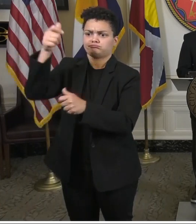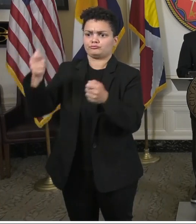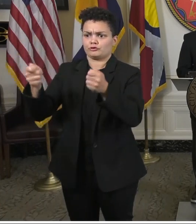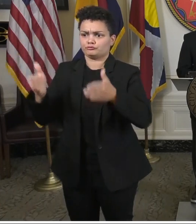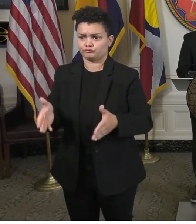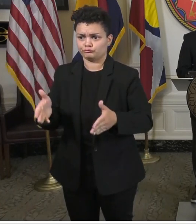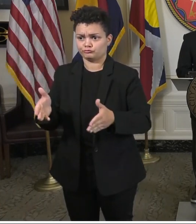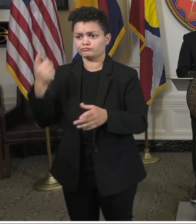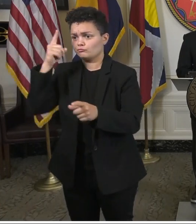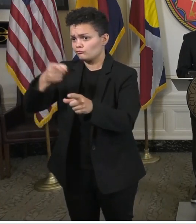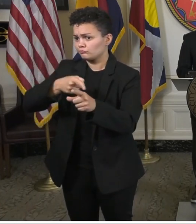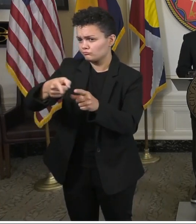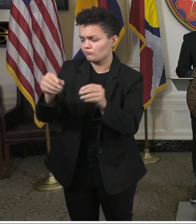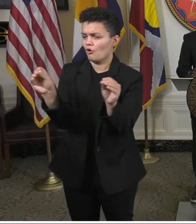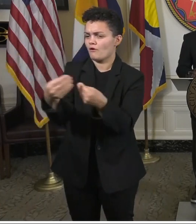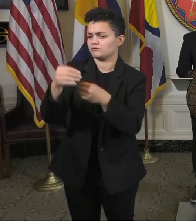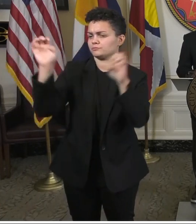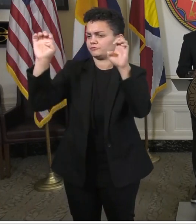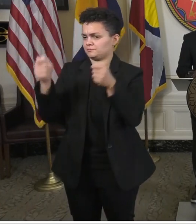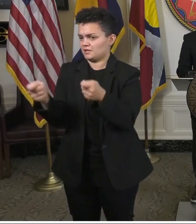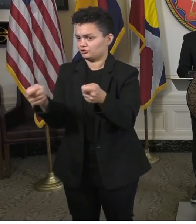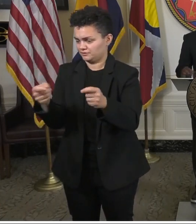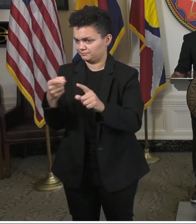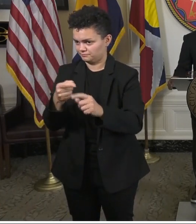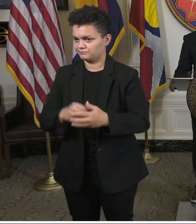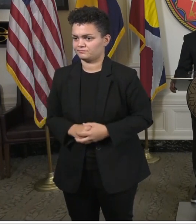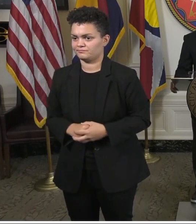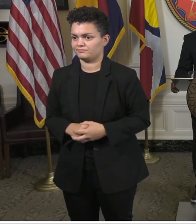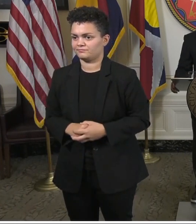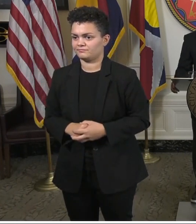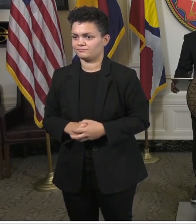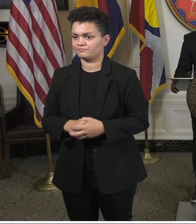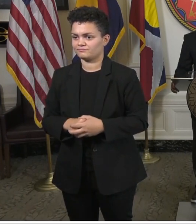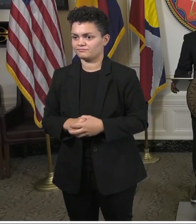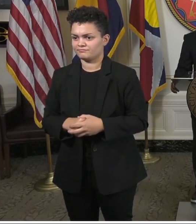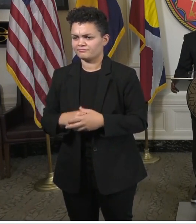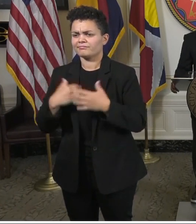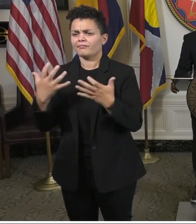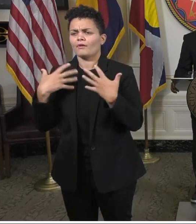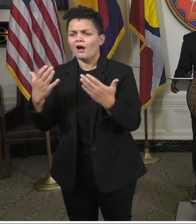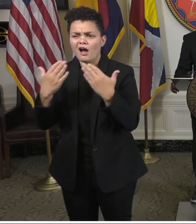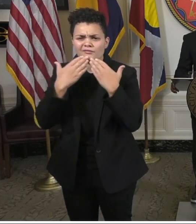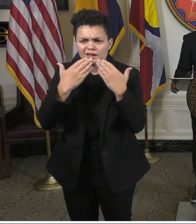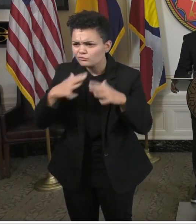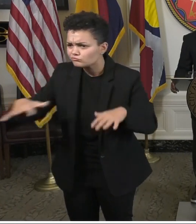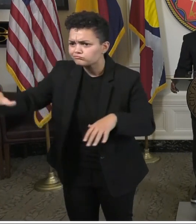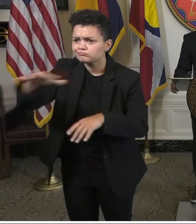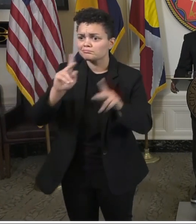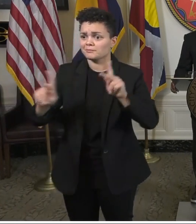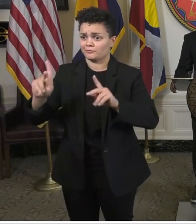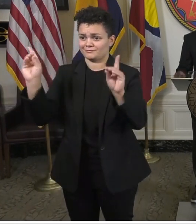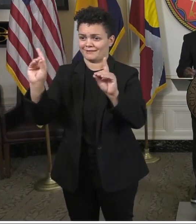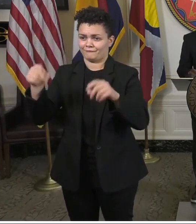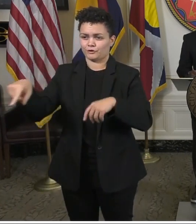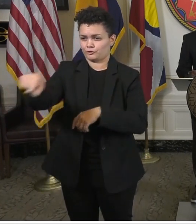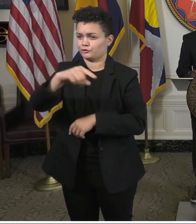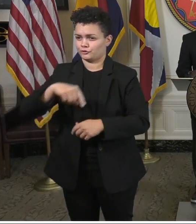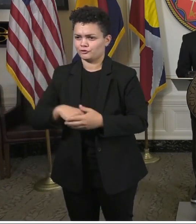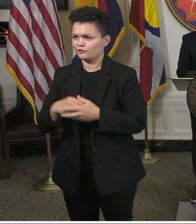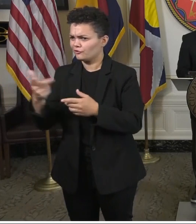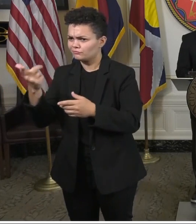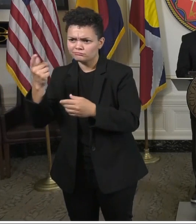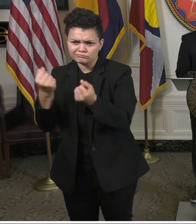in cases that happened over the month of July. Keeping the spread of this virus under control